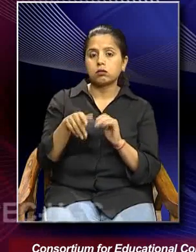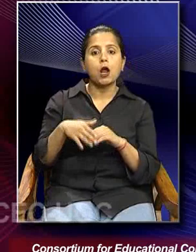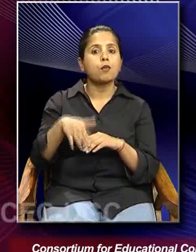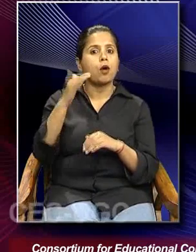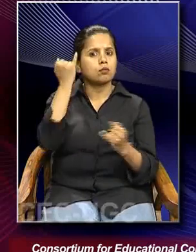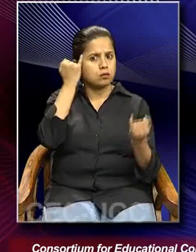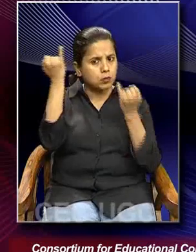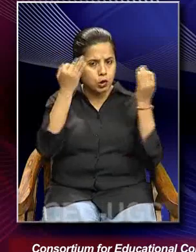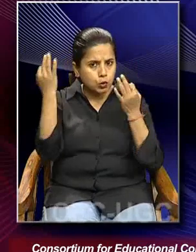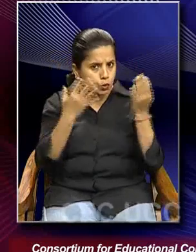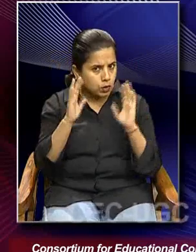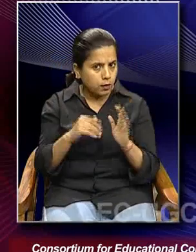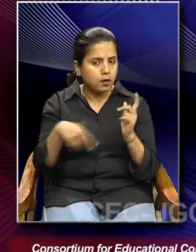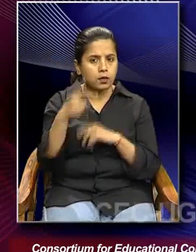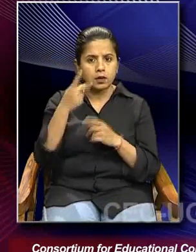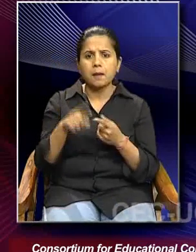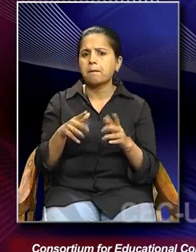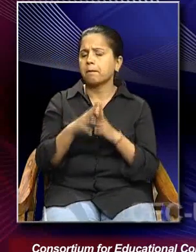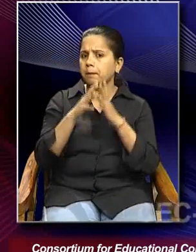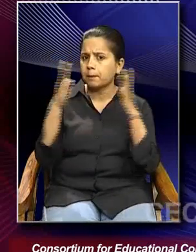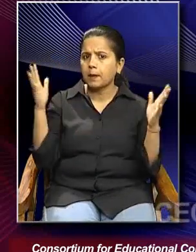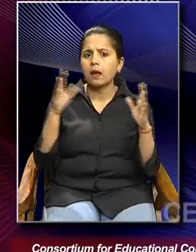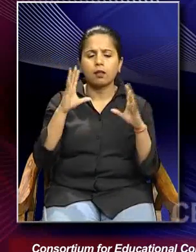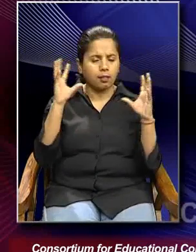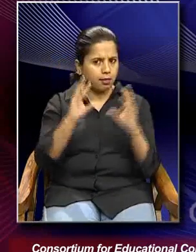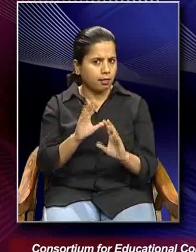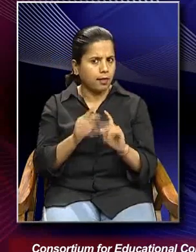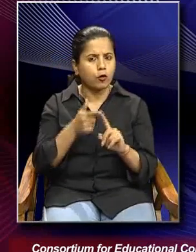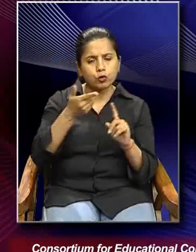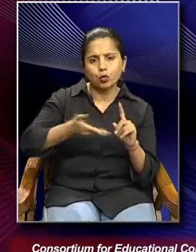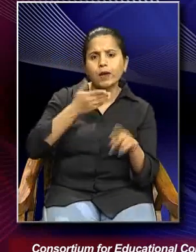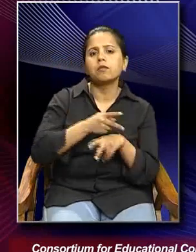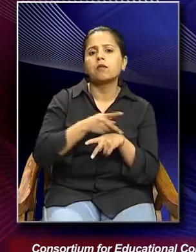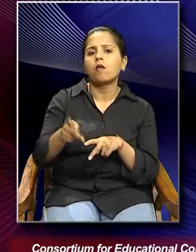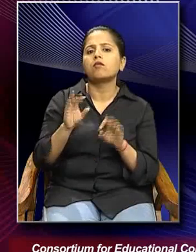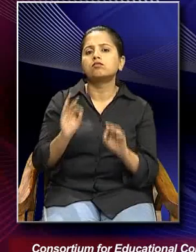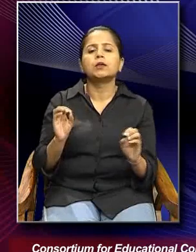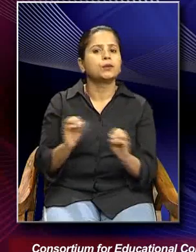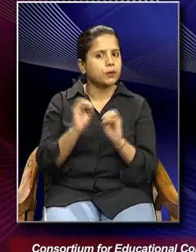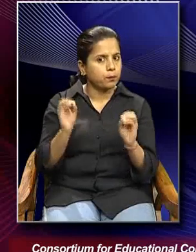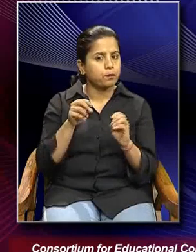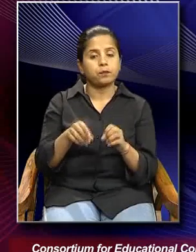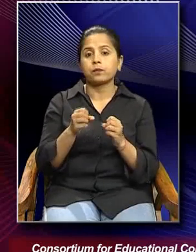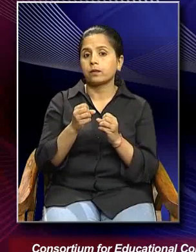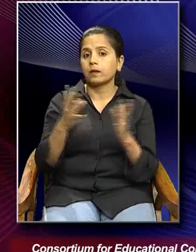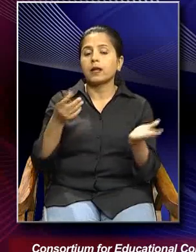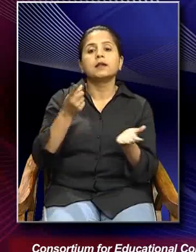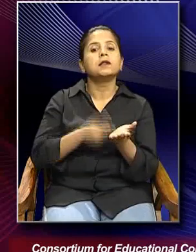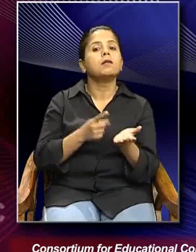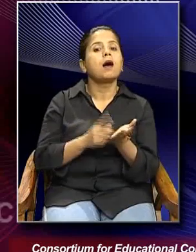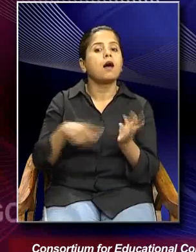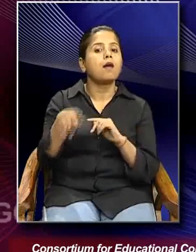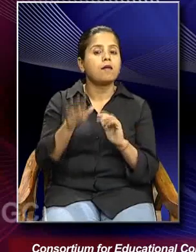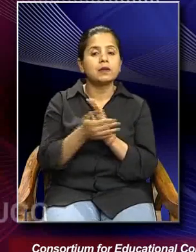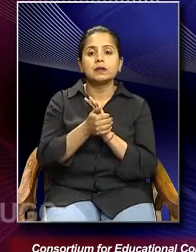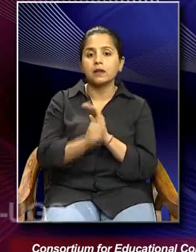innovations which are taking place, and there is a huge dearth of trained professionals, and thus most of this demand of skilled